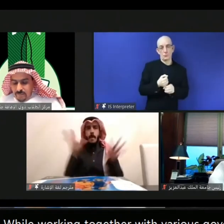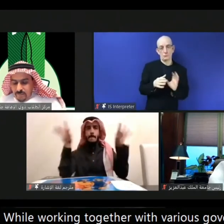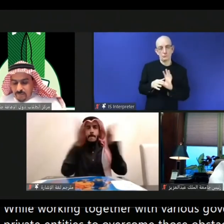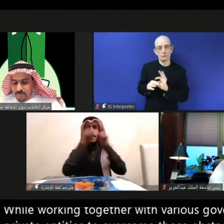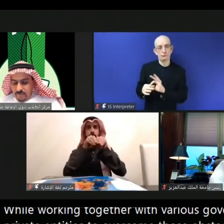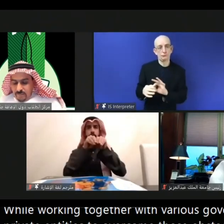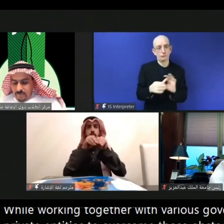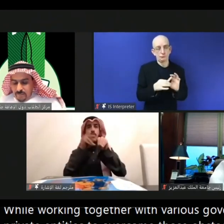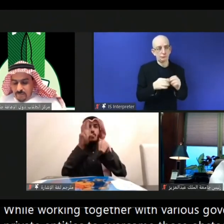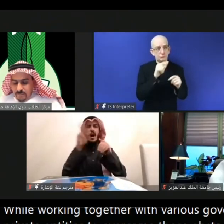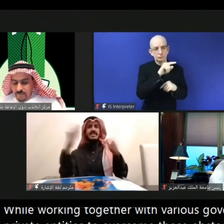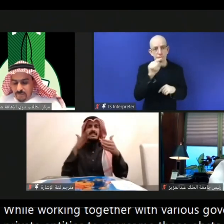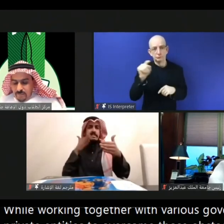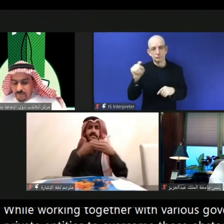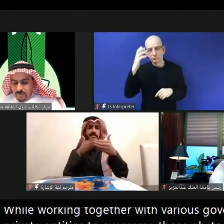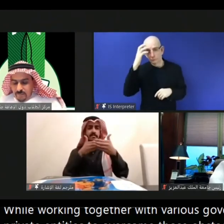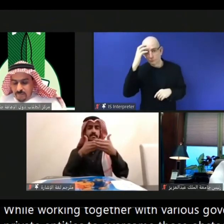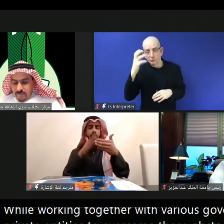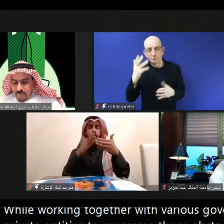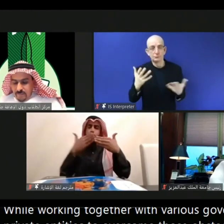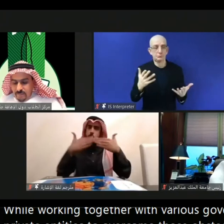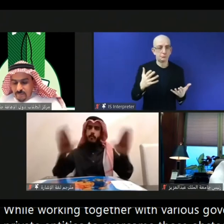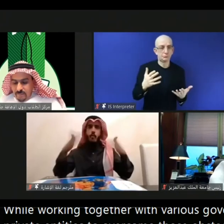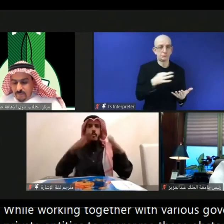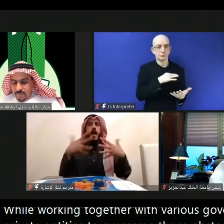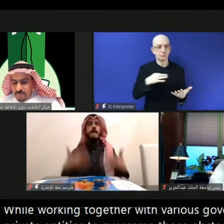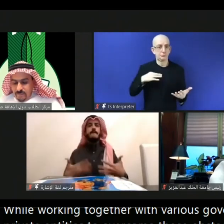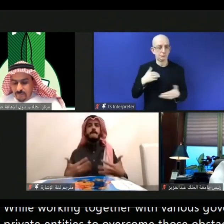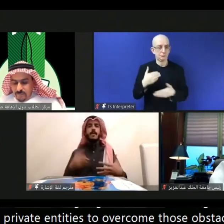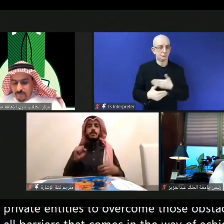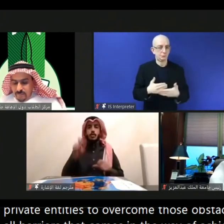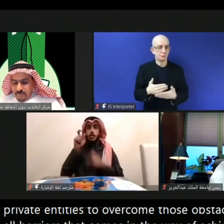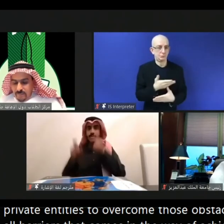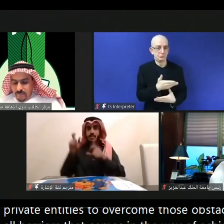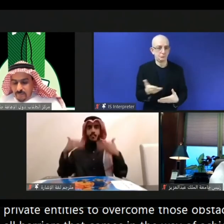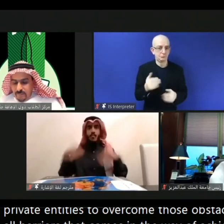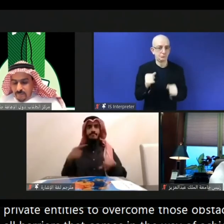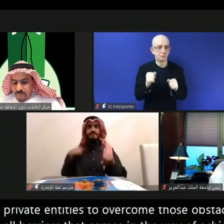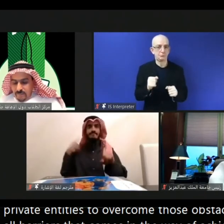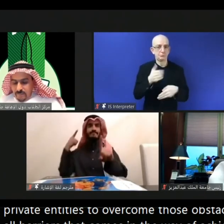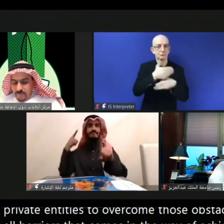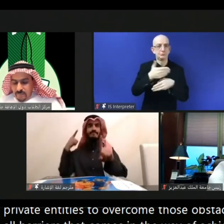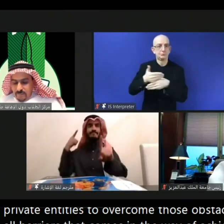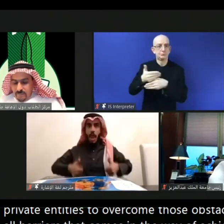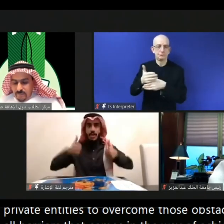all barriers that comes in the way of achieving people with disabilities succeed and dreams.